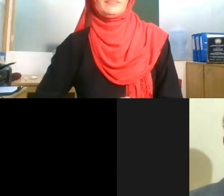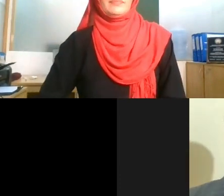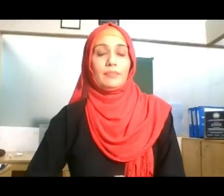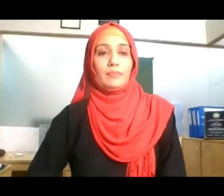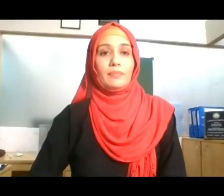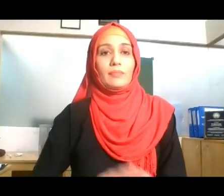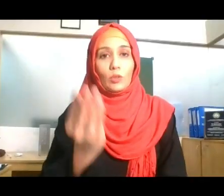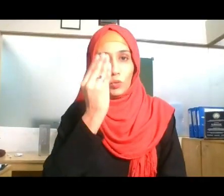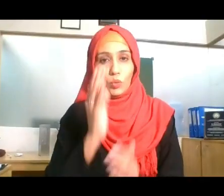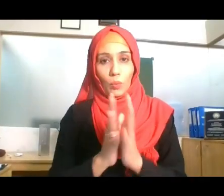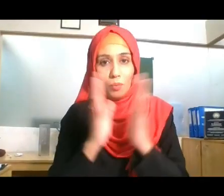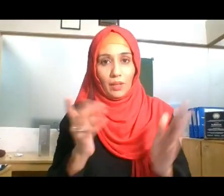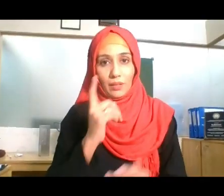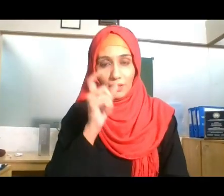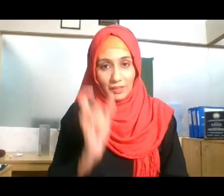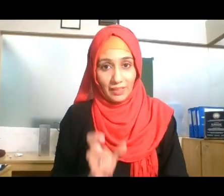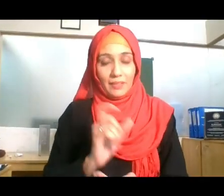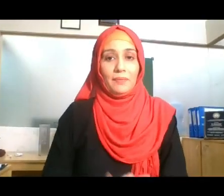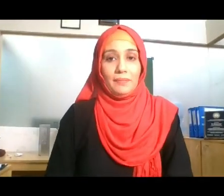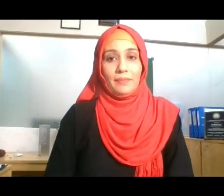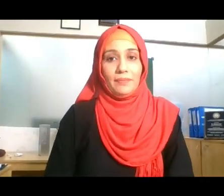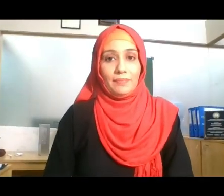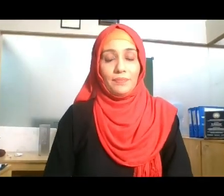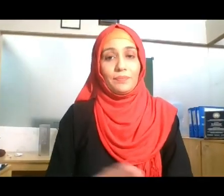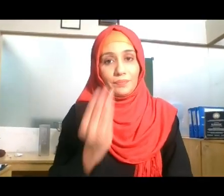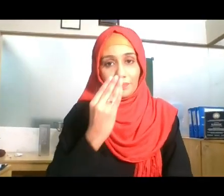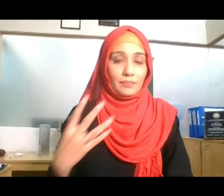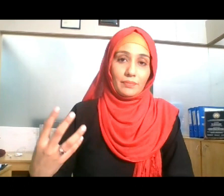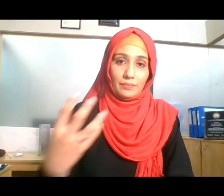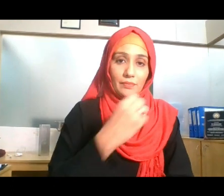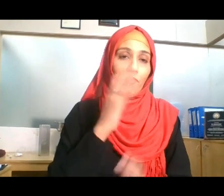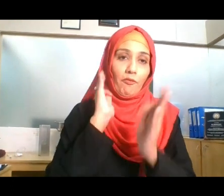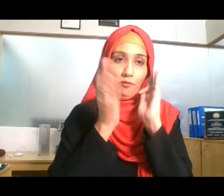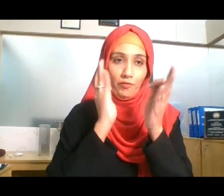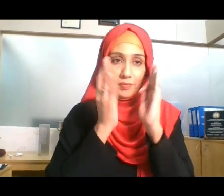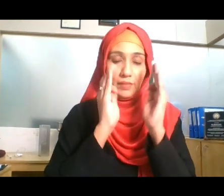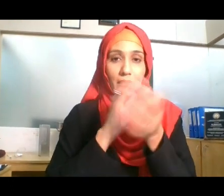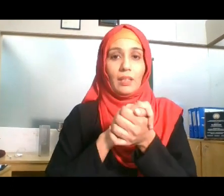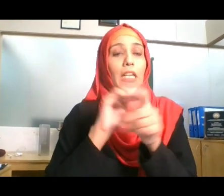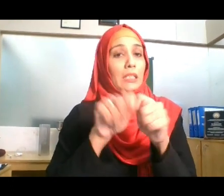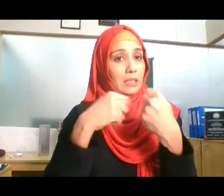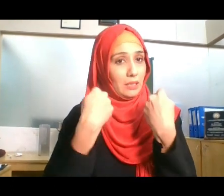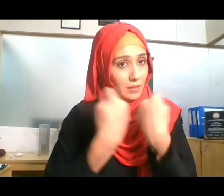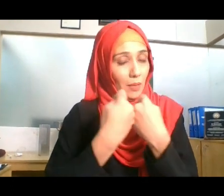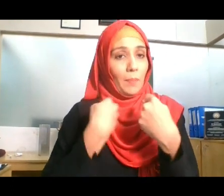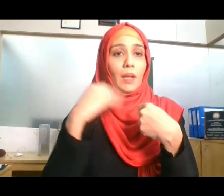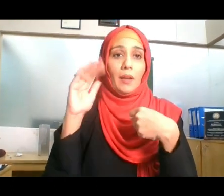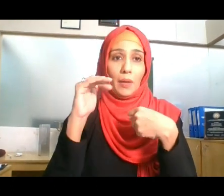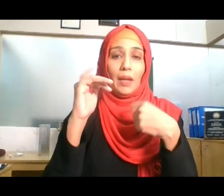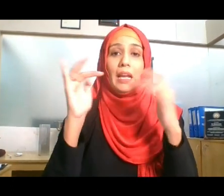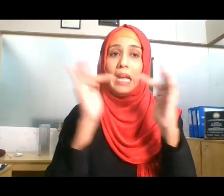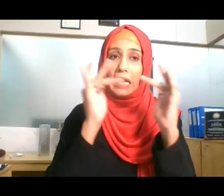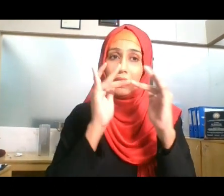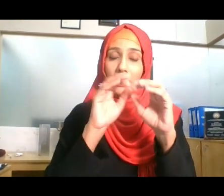Thank you very much, Sahar. And thank you very much to Facebook and their team for inviting Internet Society